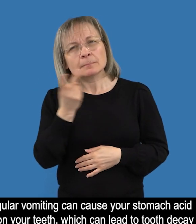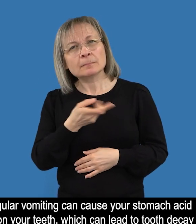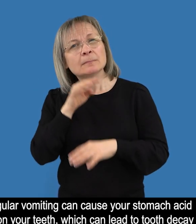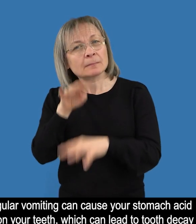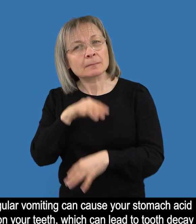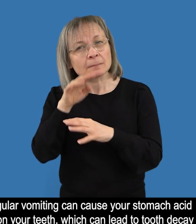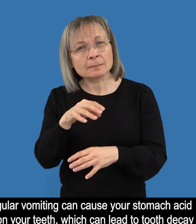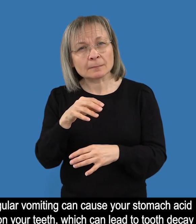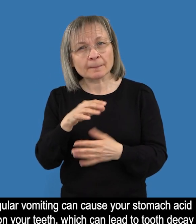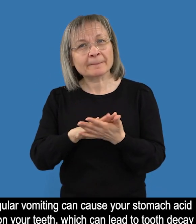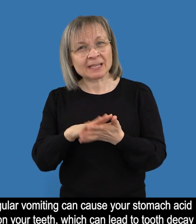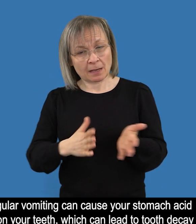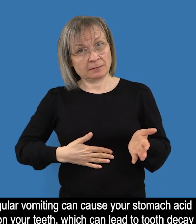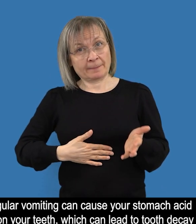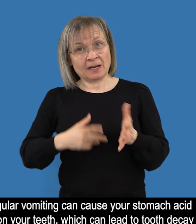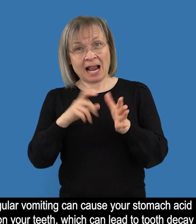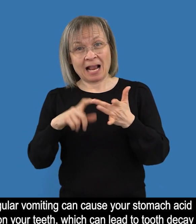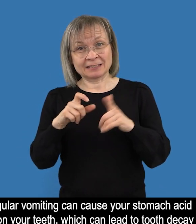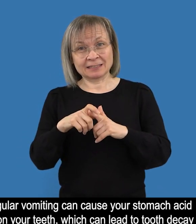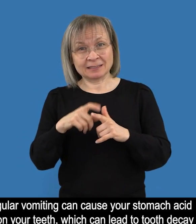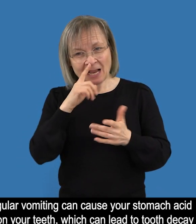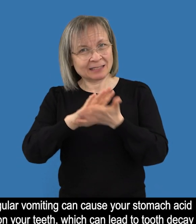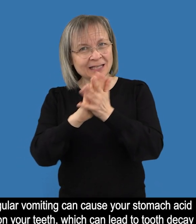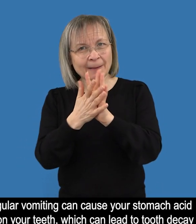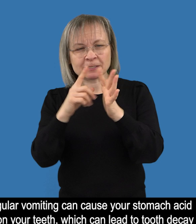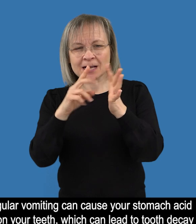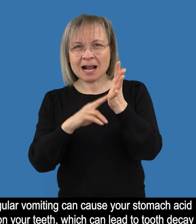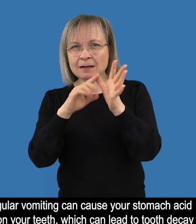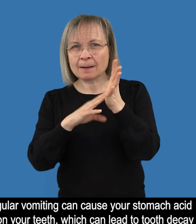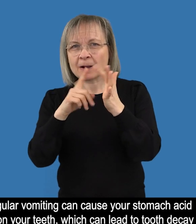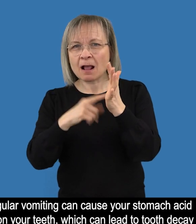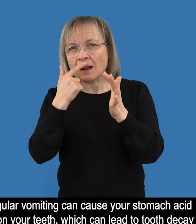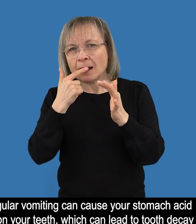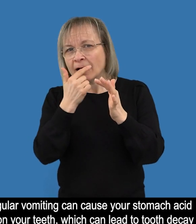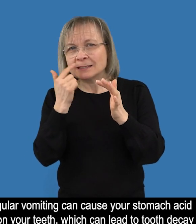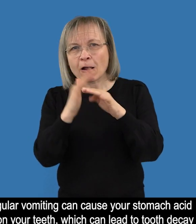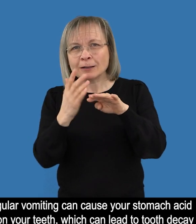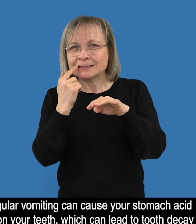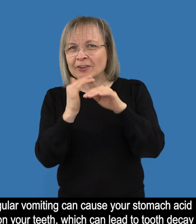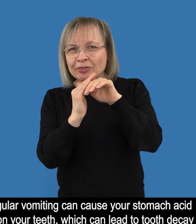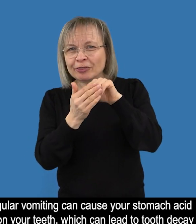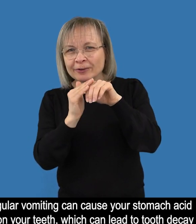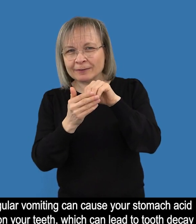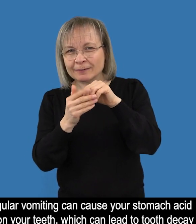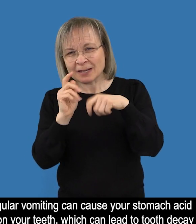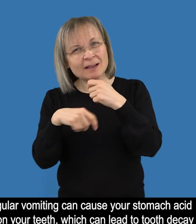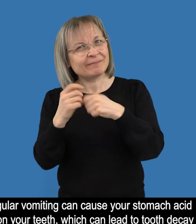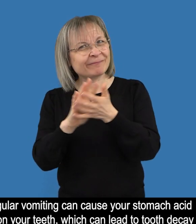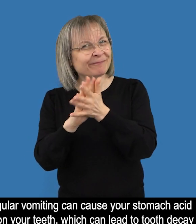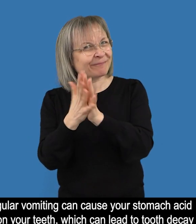dental problems. Regular vomiting can cause your stomach acid to damage the enamel on your teeth, which can lead to tooth